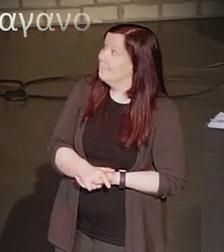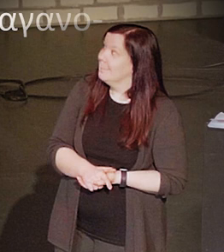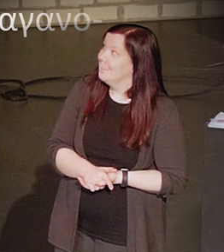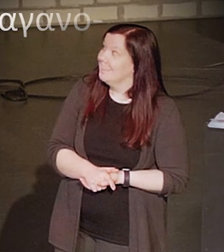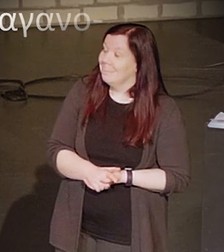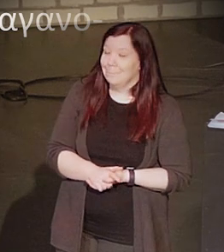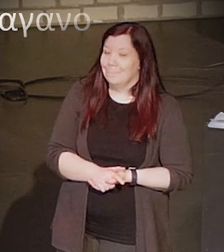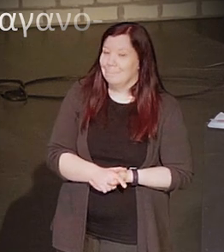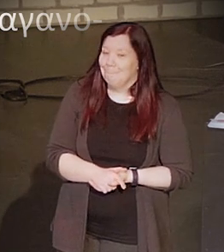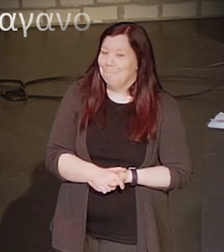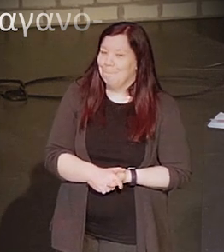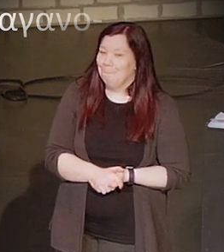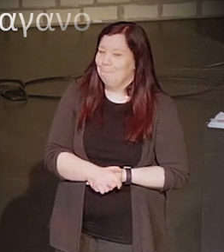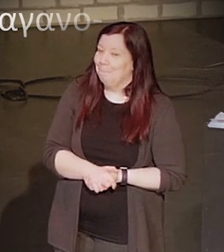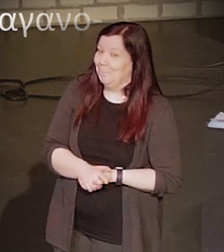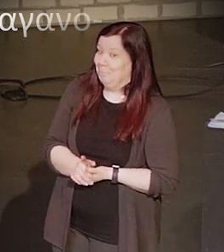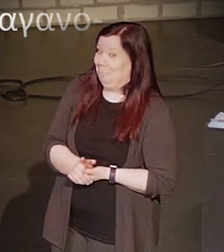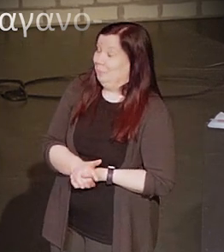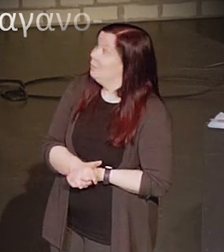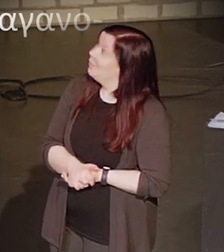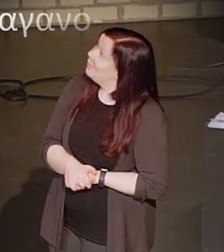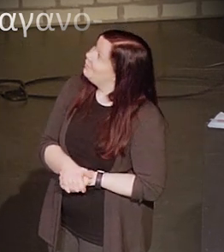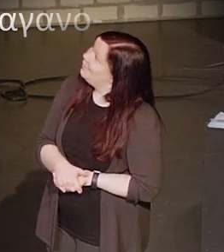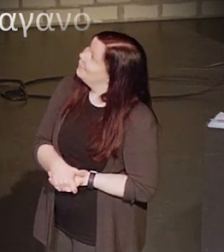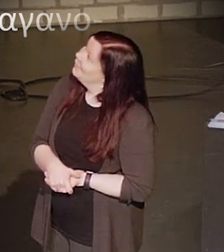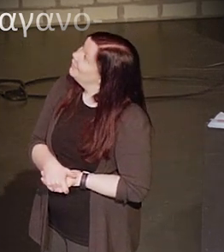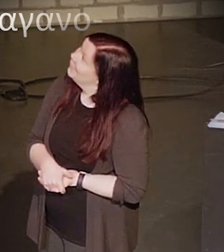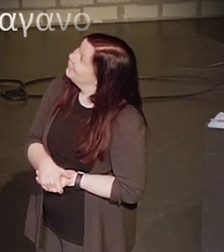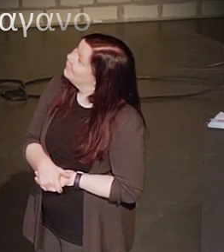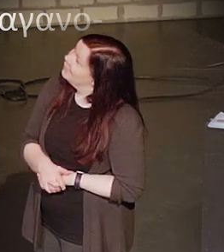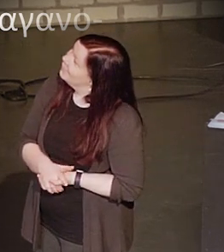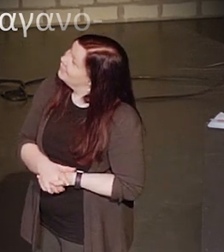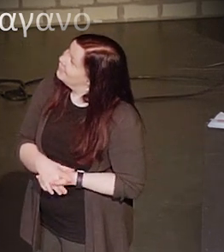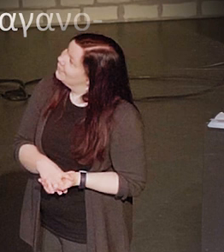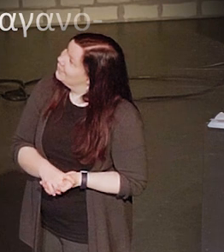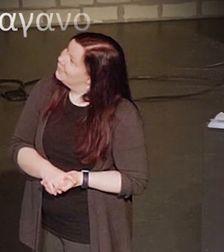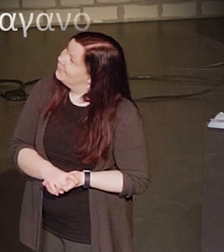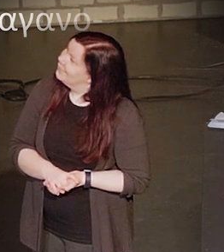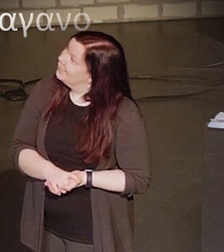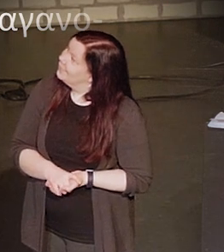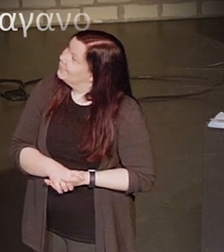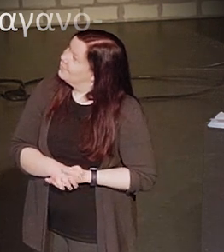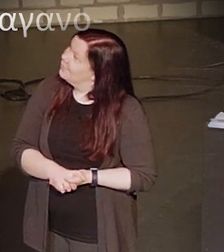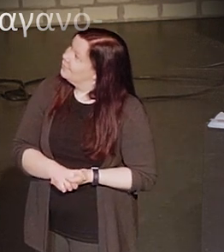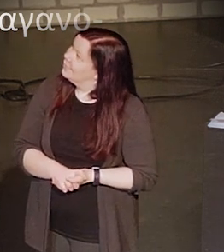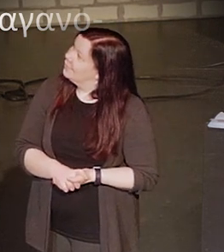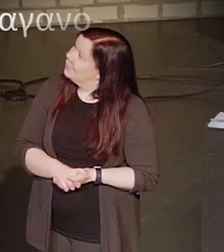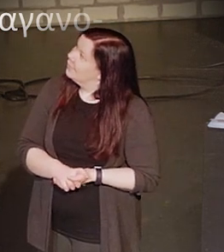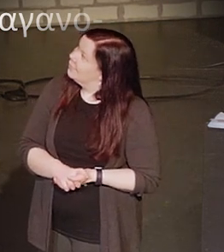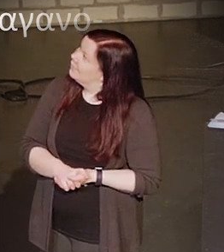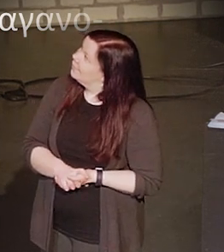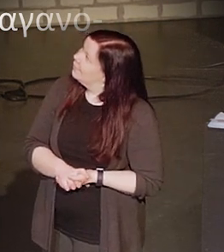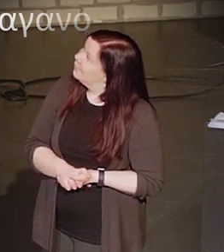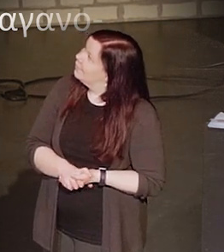Lopa dote, makose, lako galleio, cranio, leipsandri, mu potri,